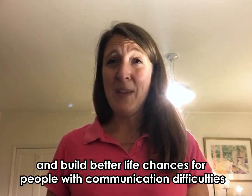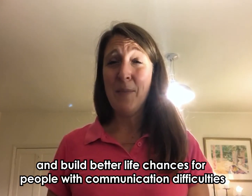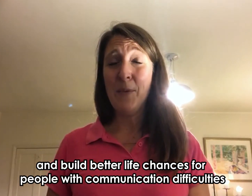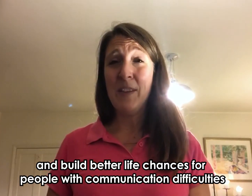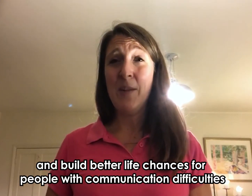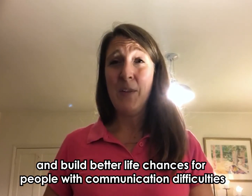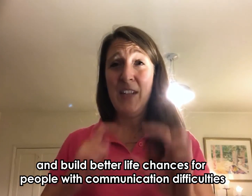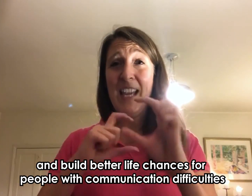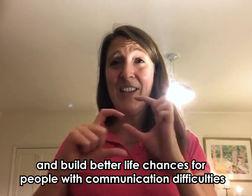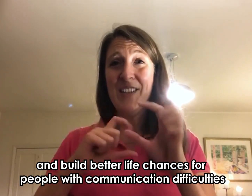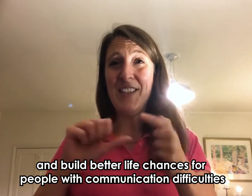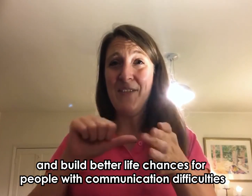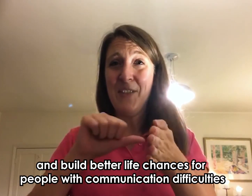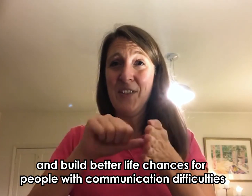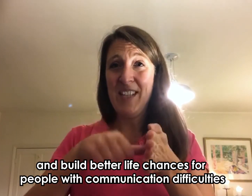people with communication difficulties.